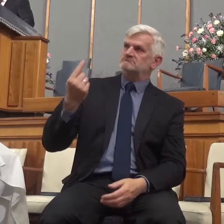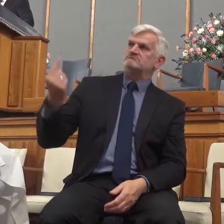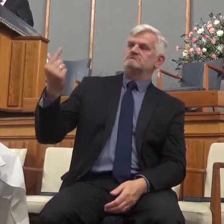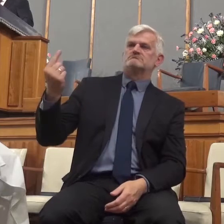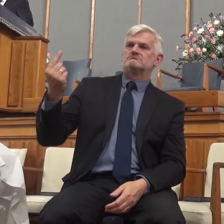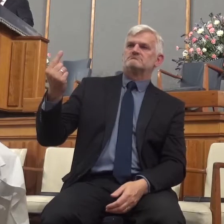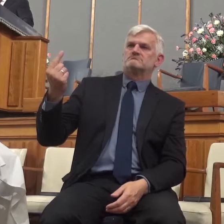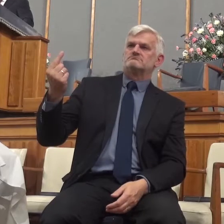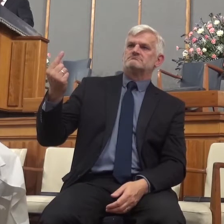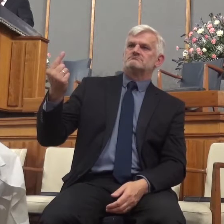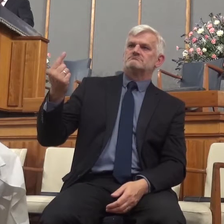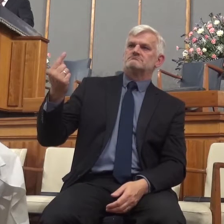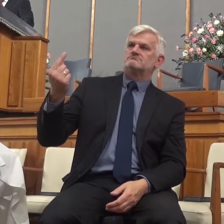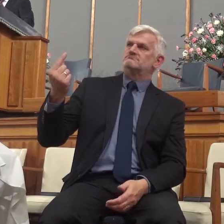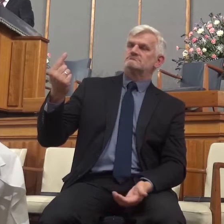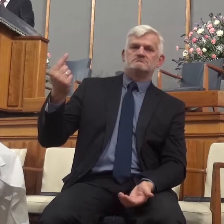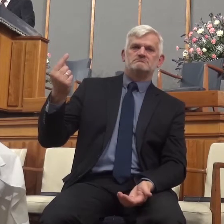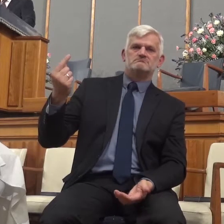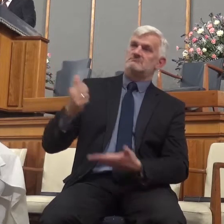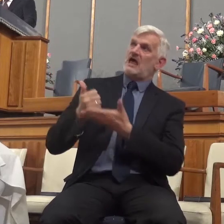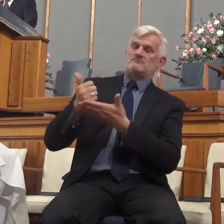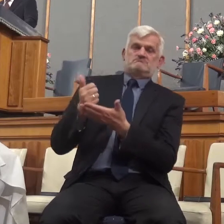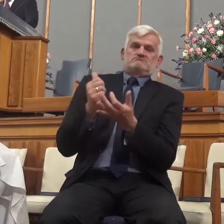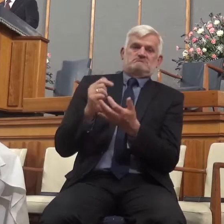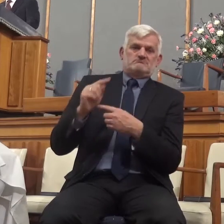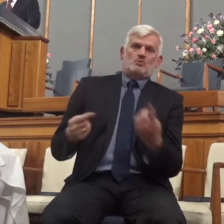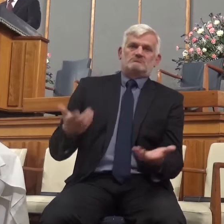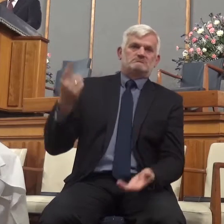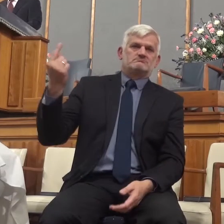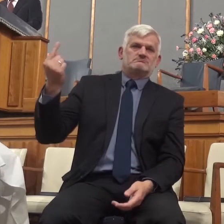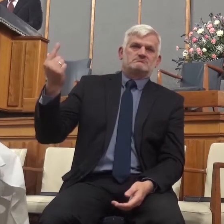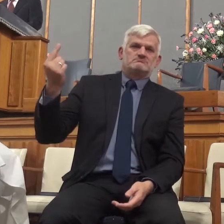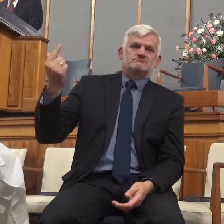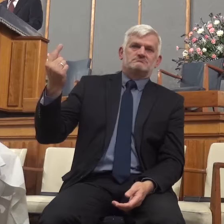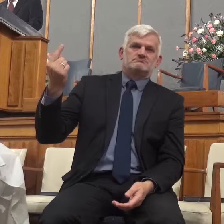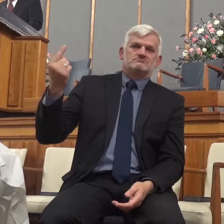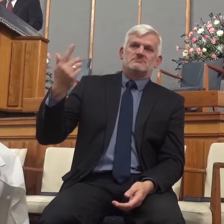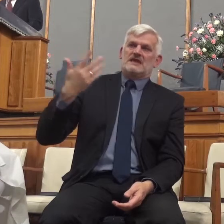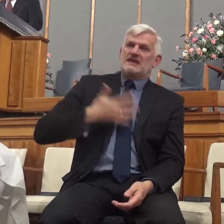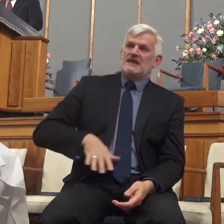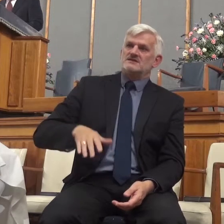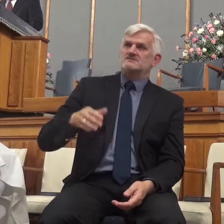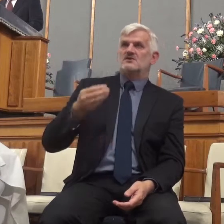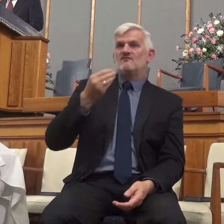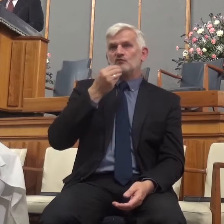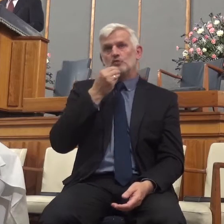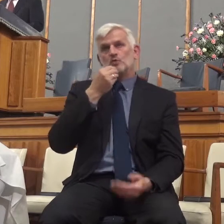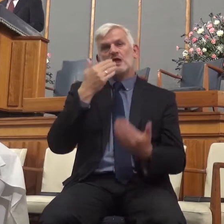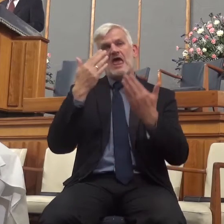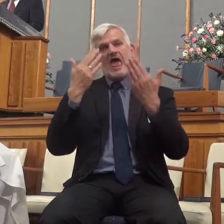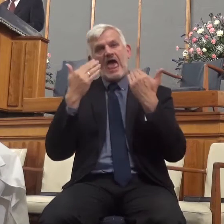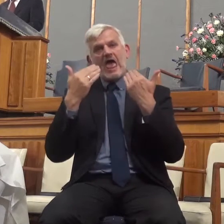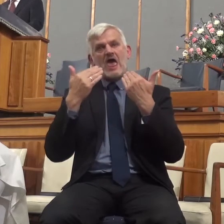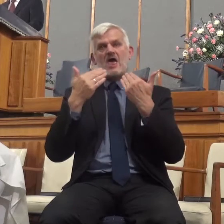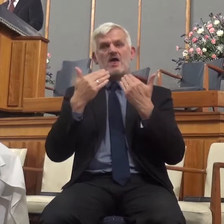he needs nothing from outside himself. He needs no fuel, he needs no air, he needs no